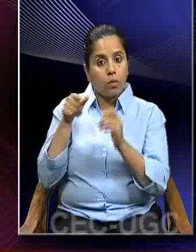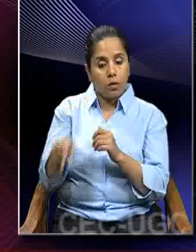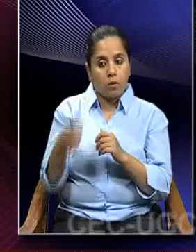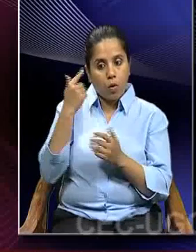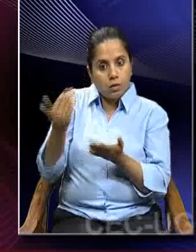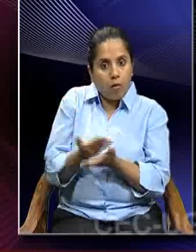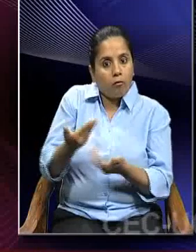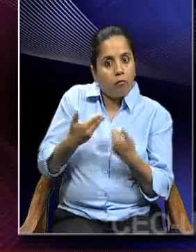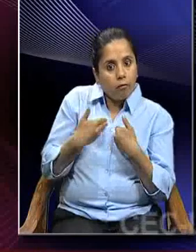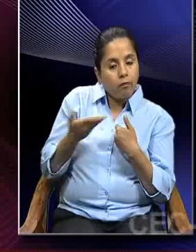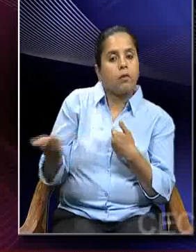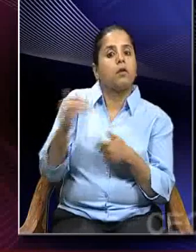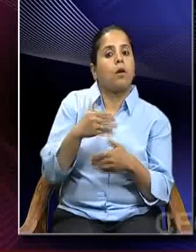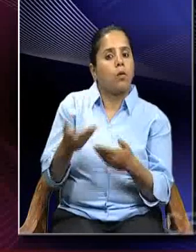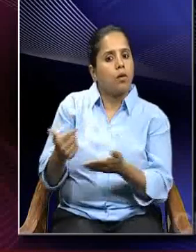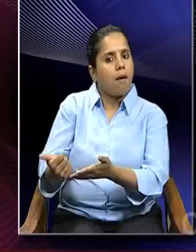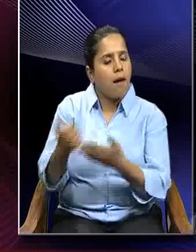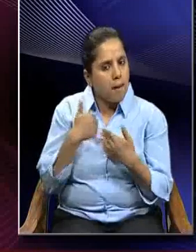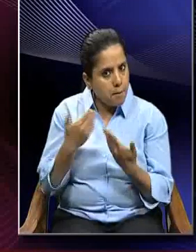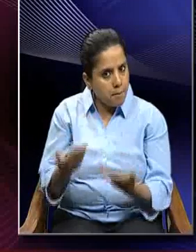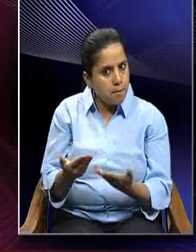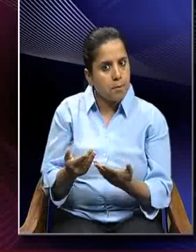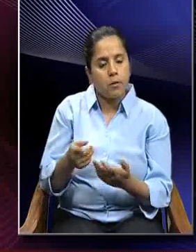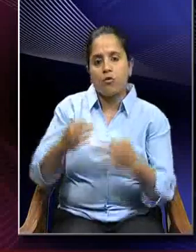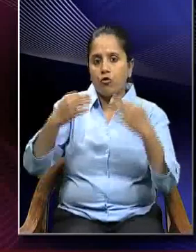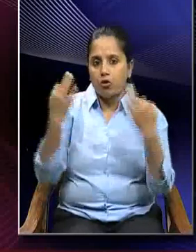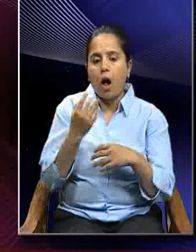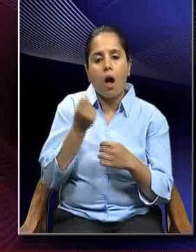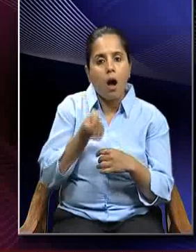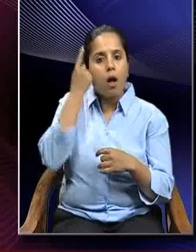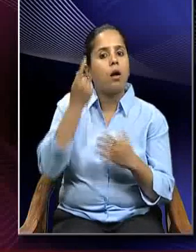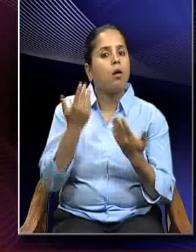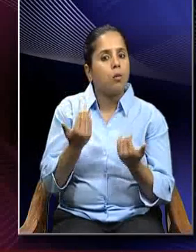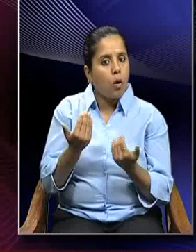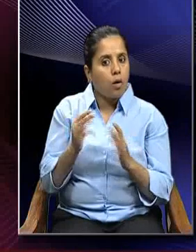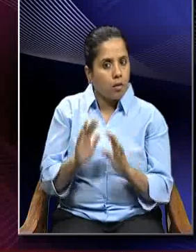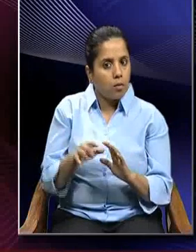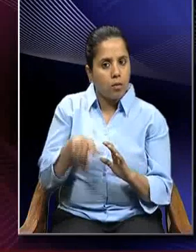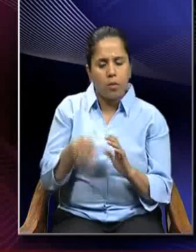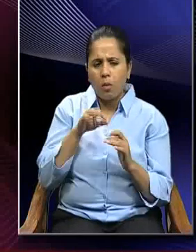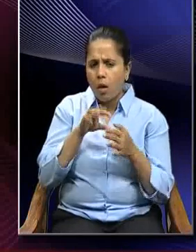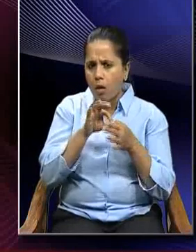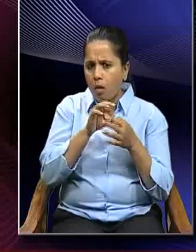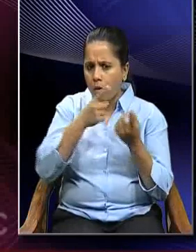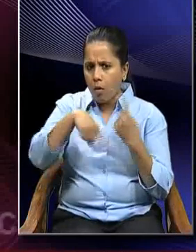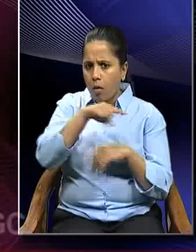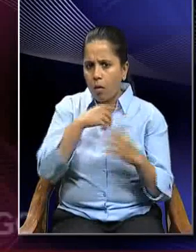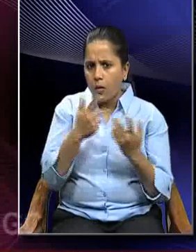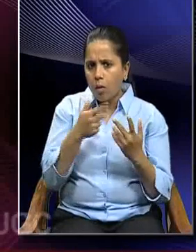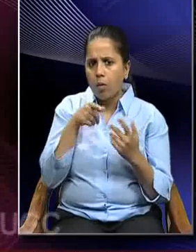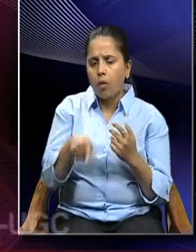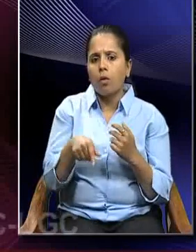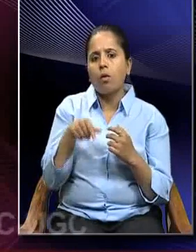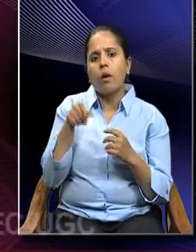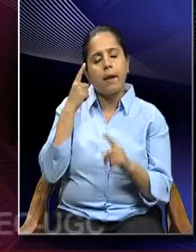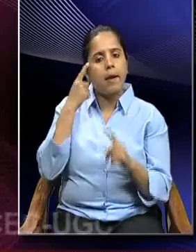here. They help us in a fresh understanding of such interrelationships with an